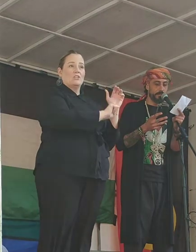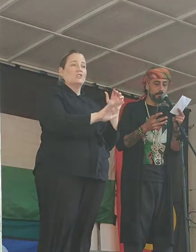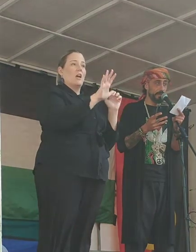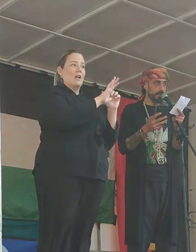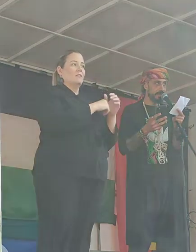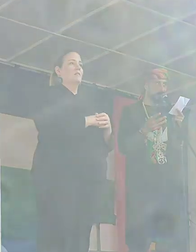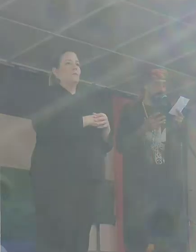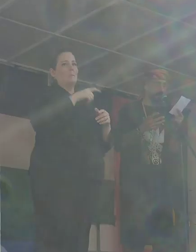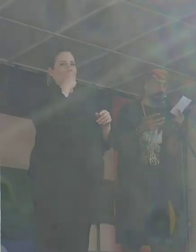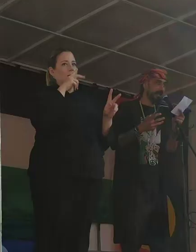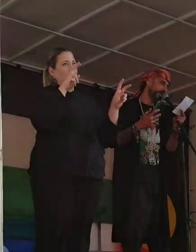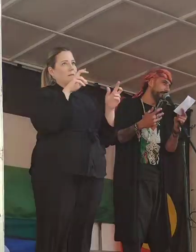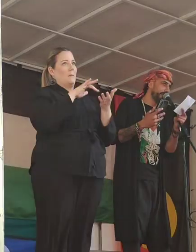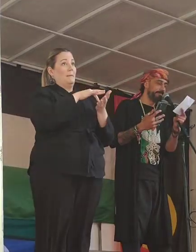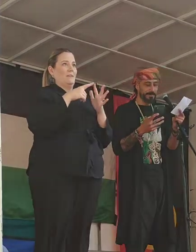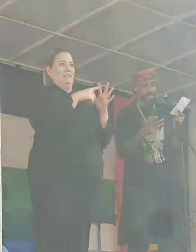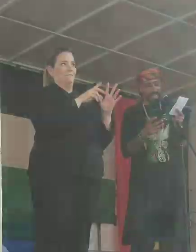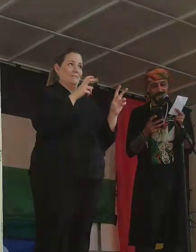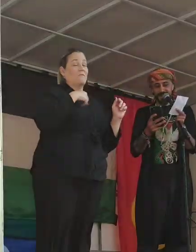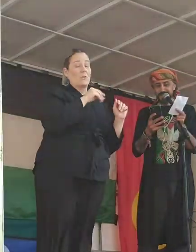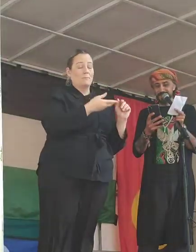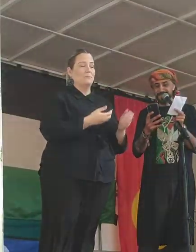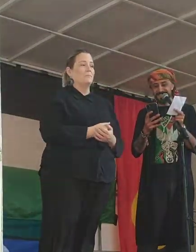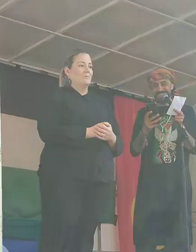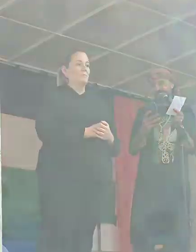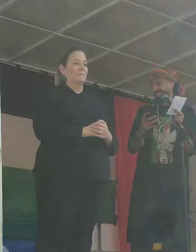referred as the Middle East. That's where I'm from.